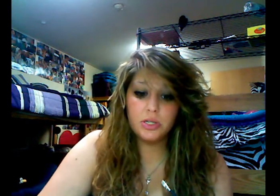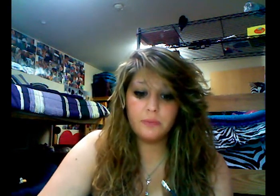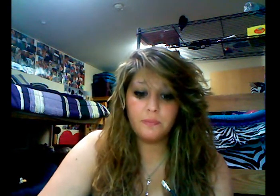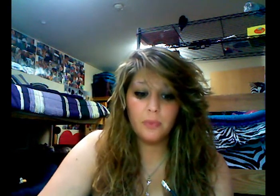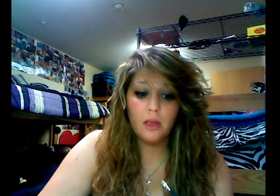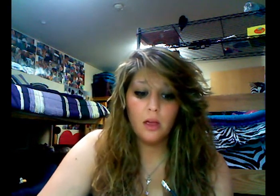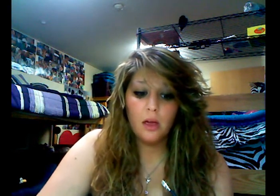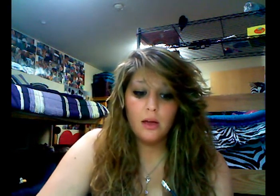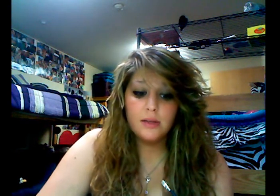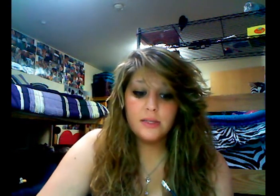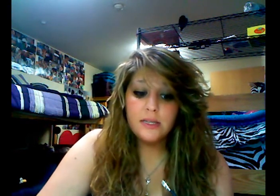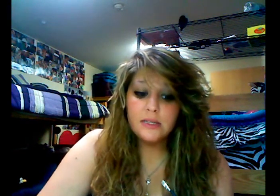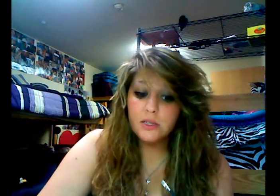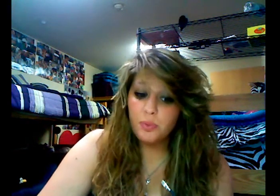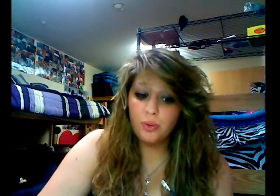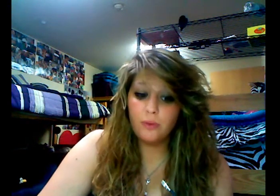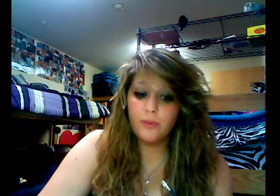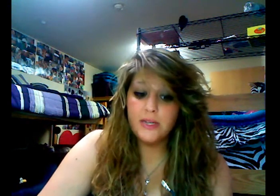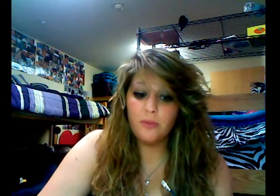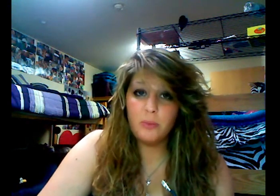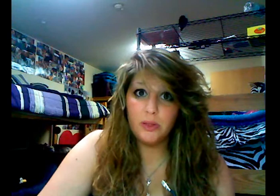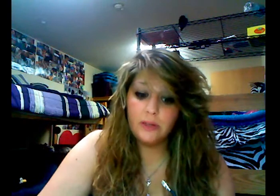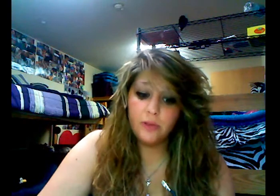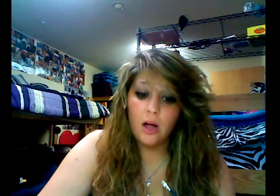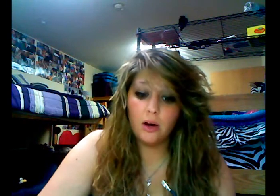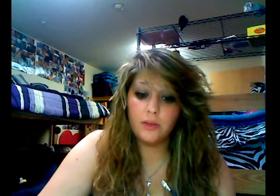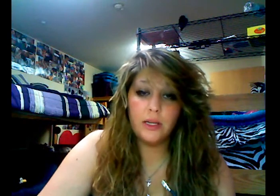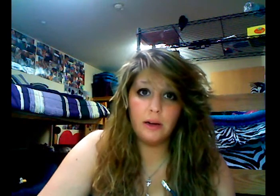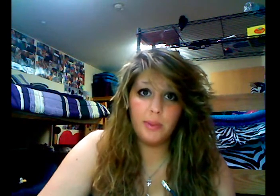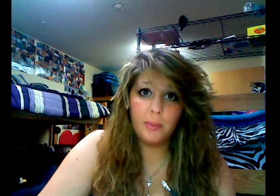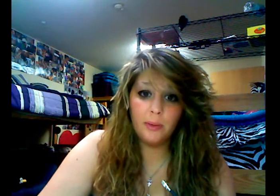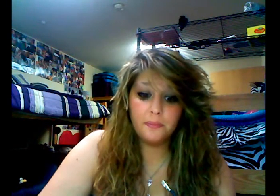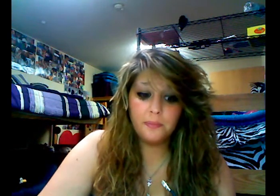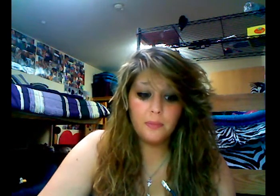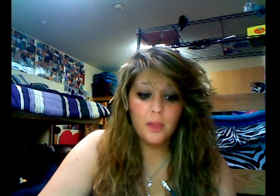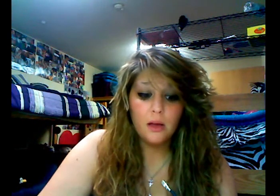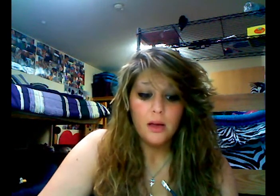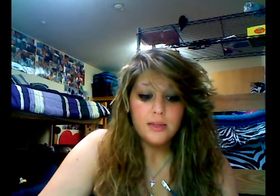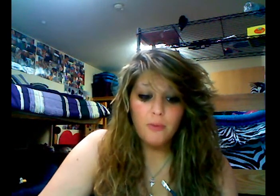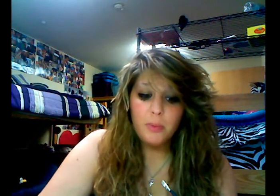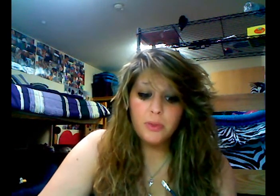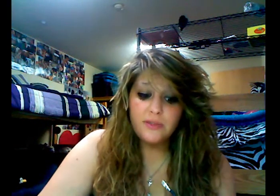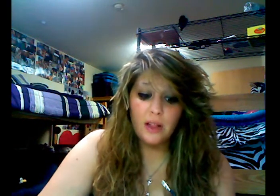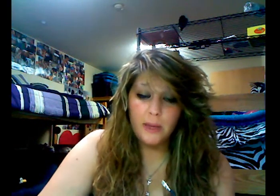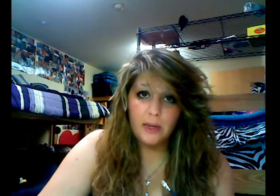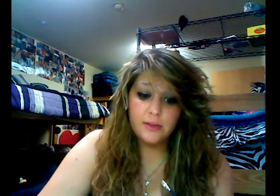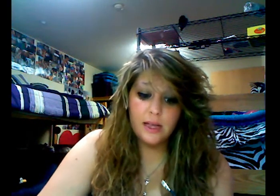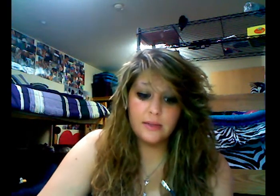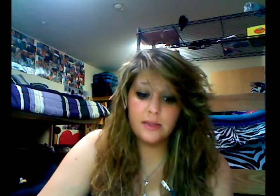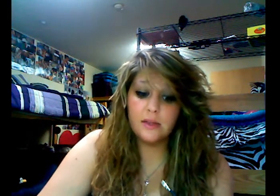language. Statistics prove that deaf people live longer than hearing people. Deaf people develop keener senses